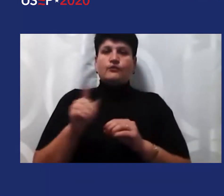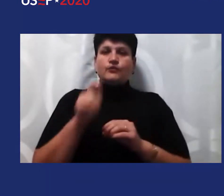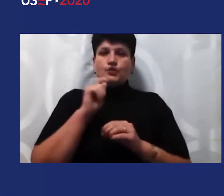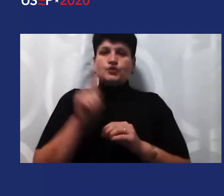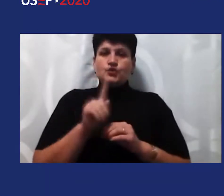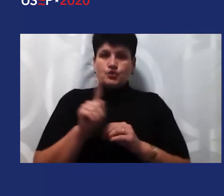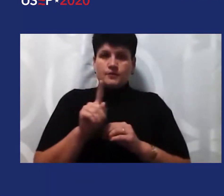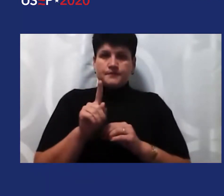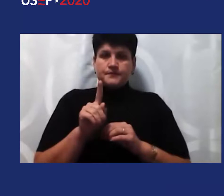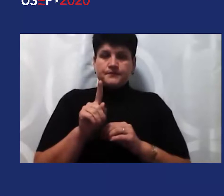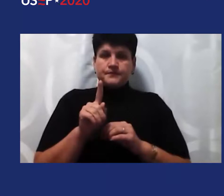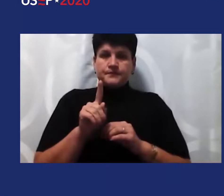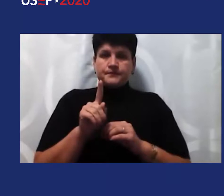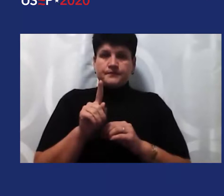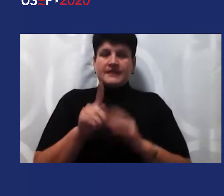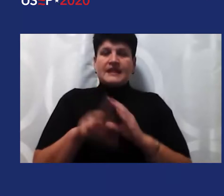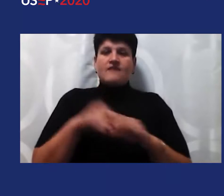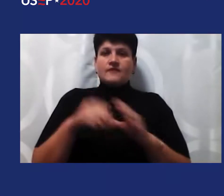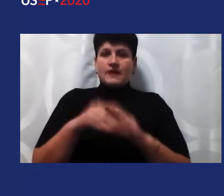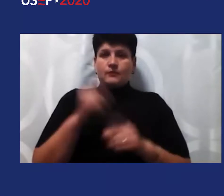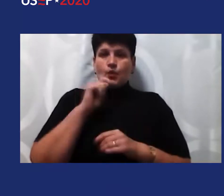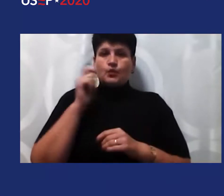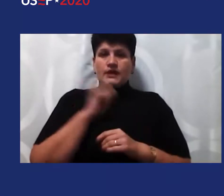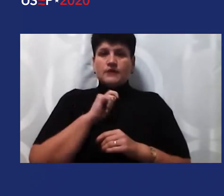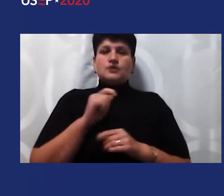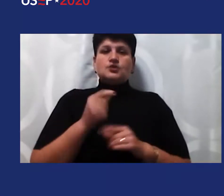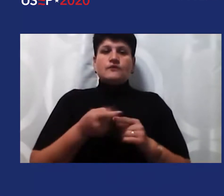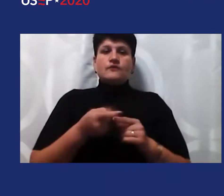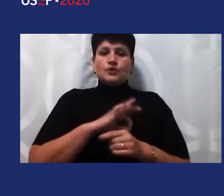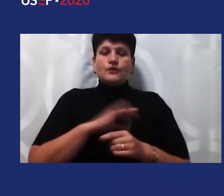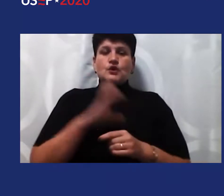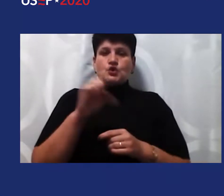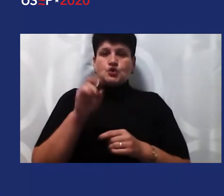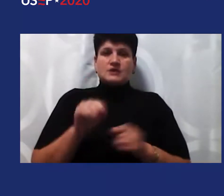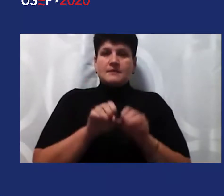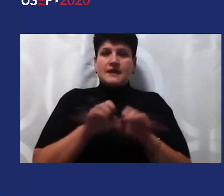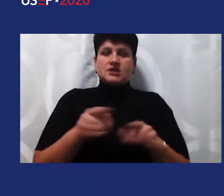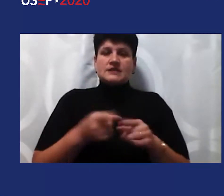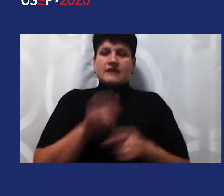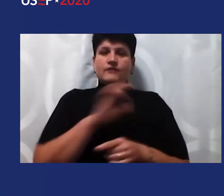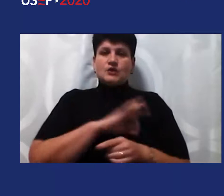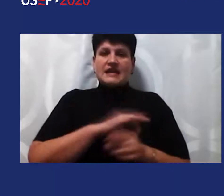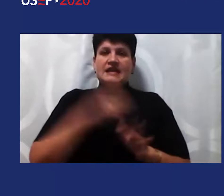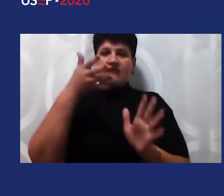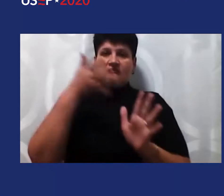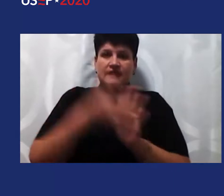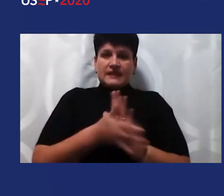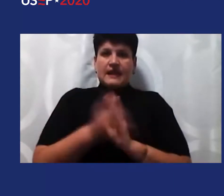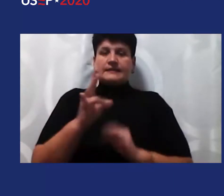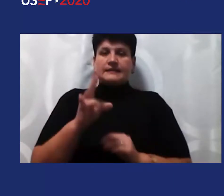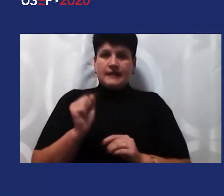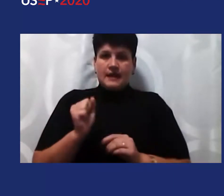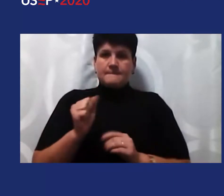Facebook pages as well as their political parties pages. And we have